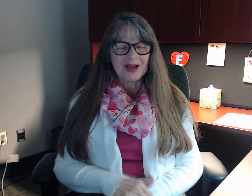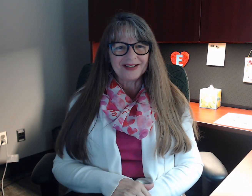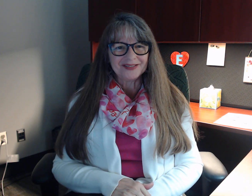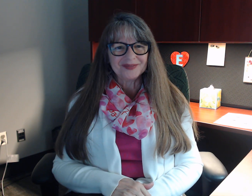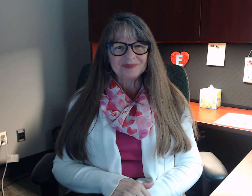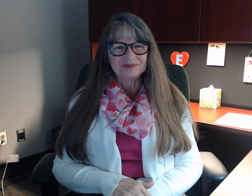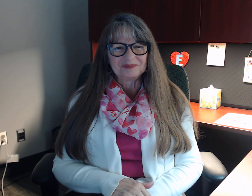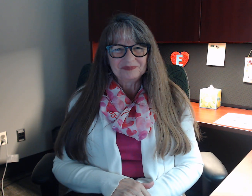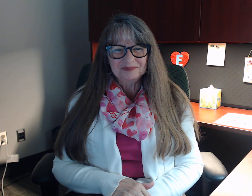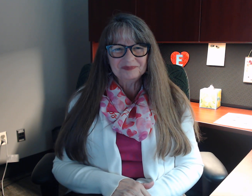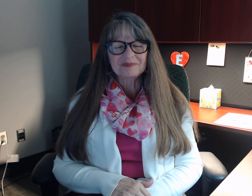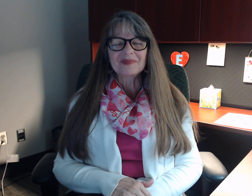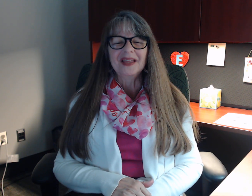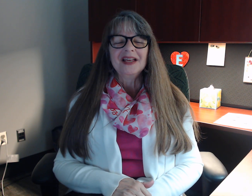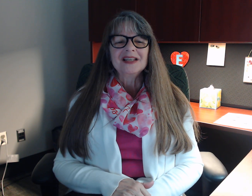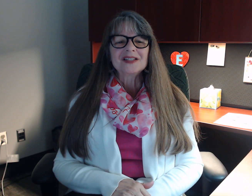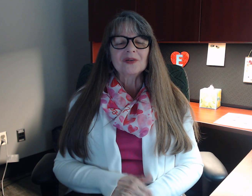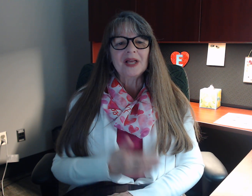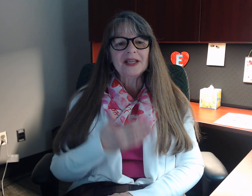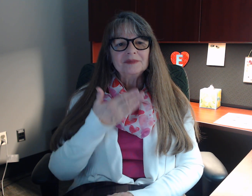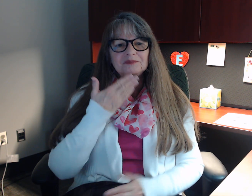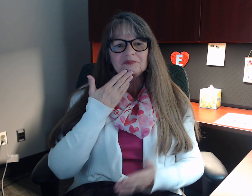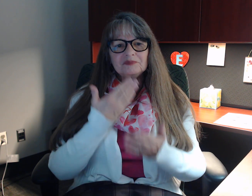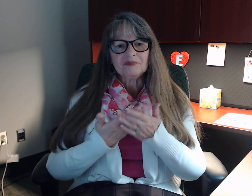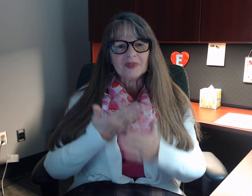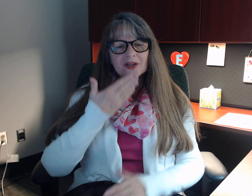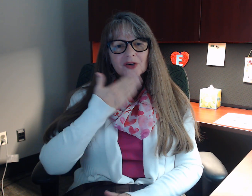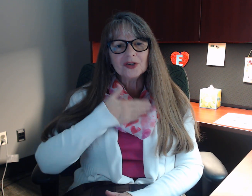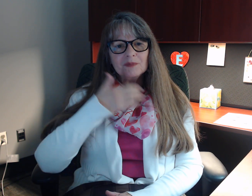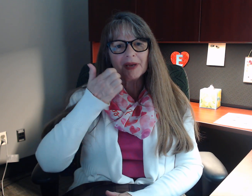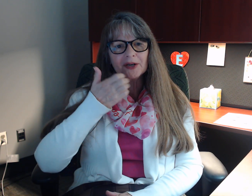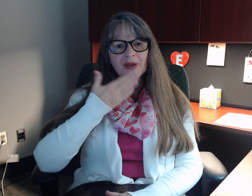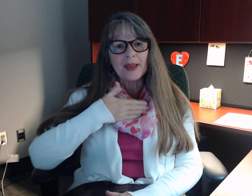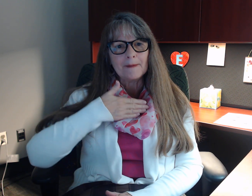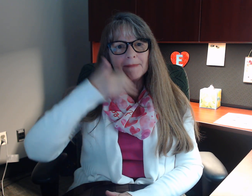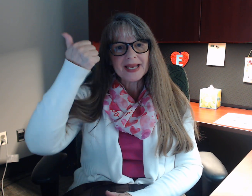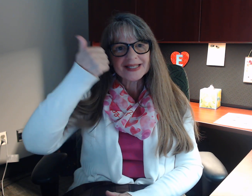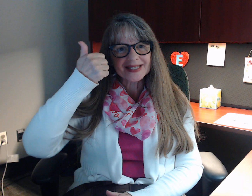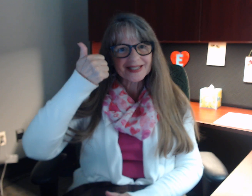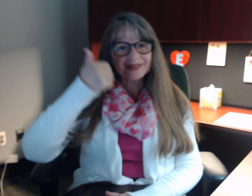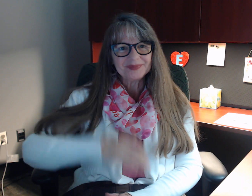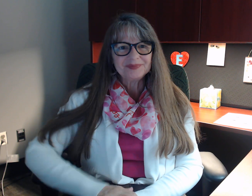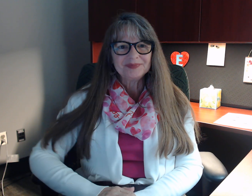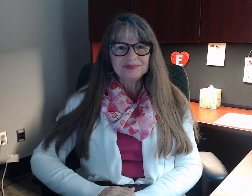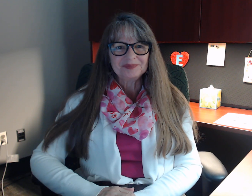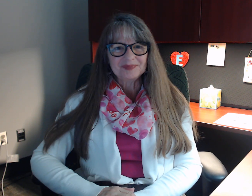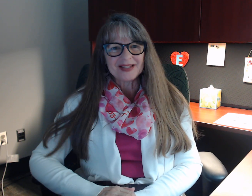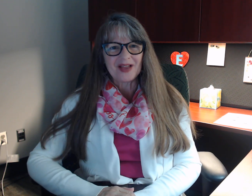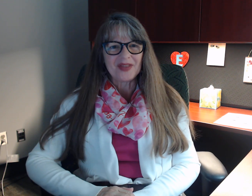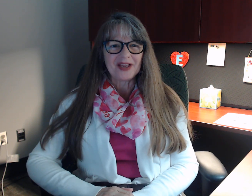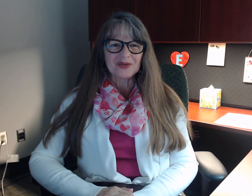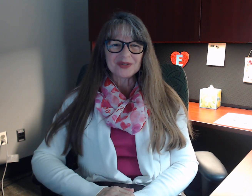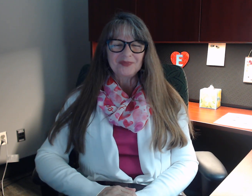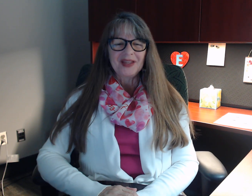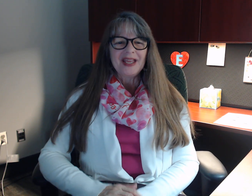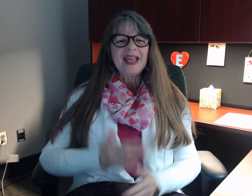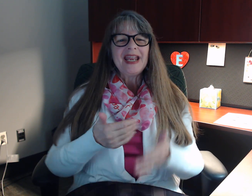higher. So like good, better, and best. That's how that goes.